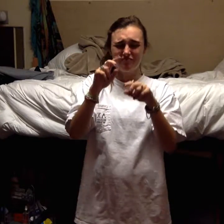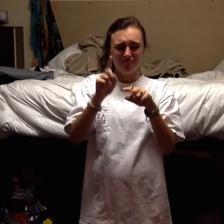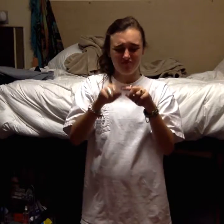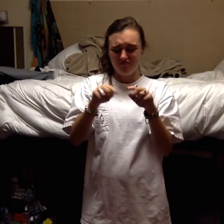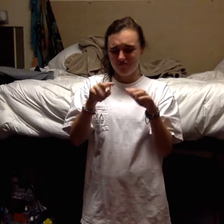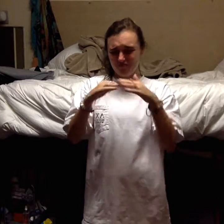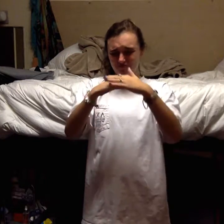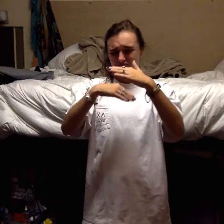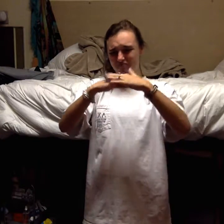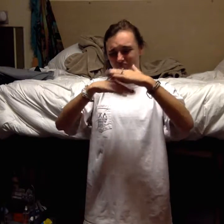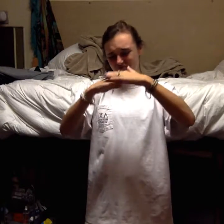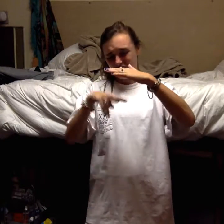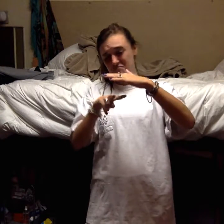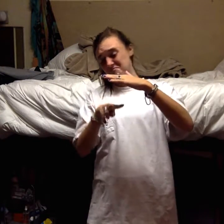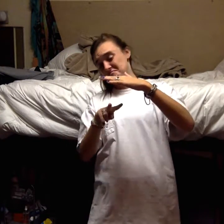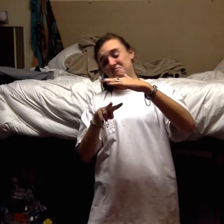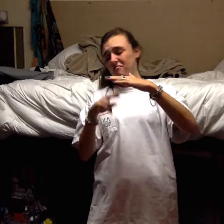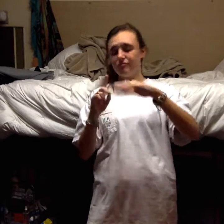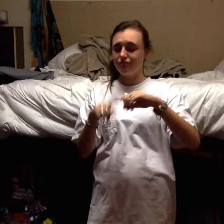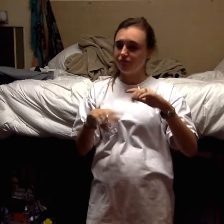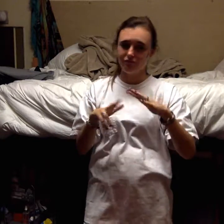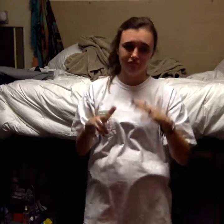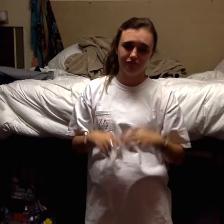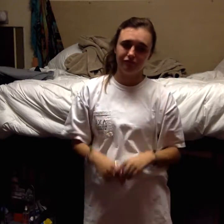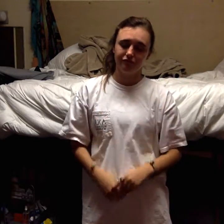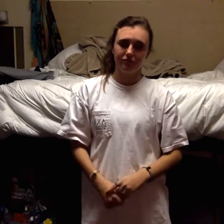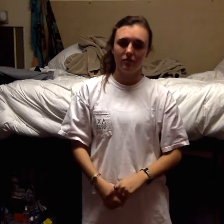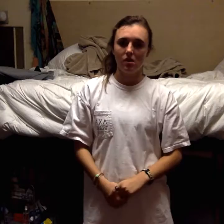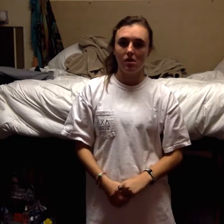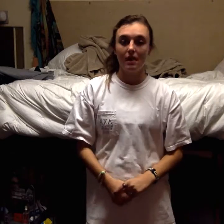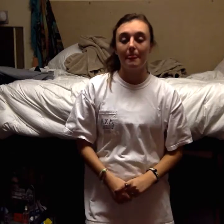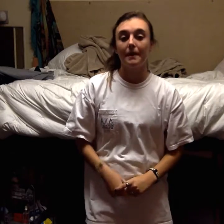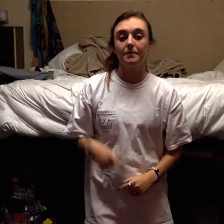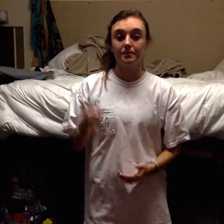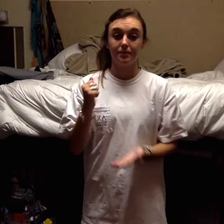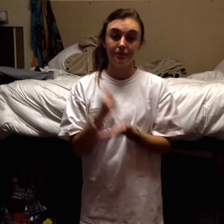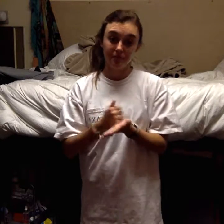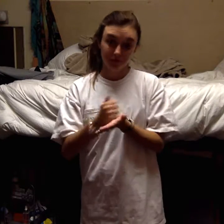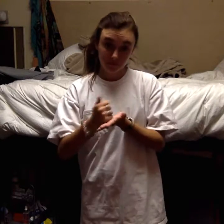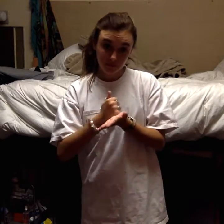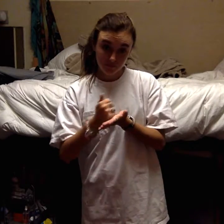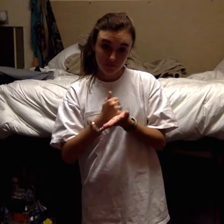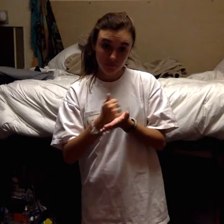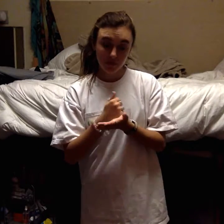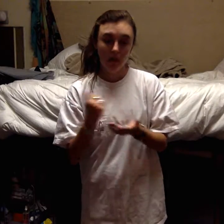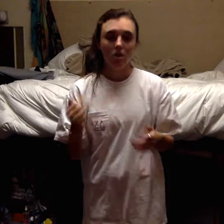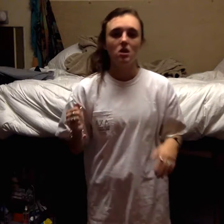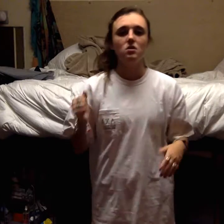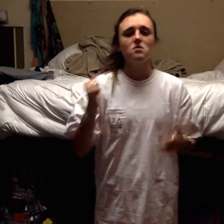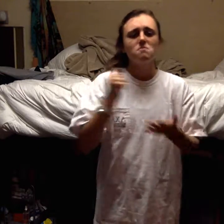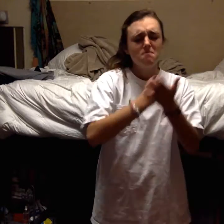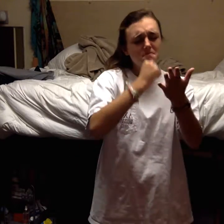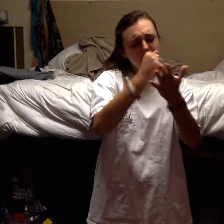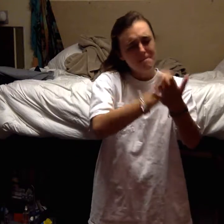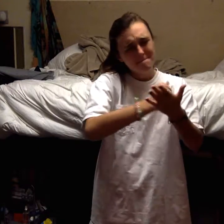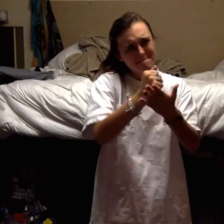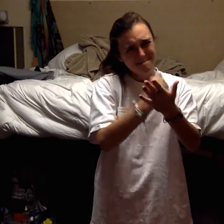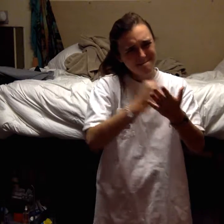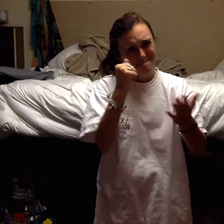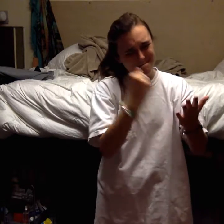erasers, please, and do this. Erase all of the guidelines so that on your paper